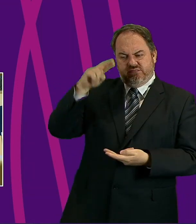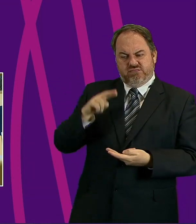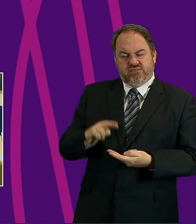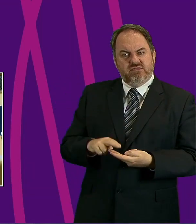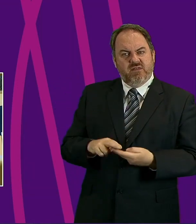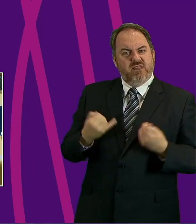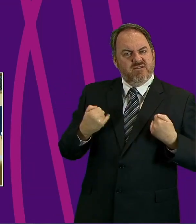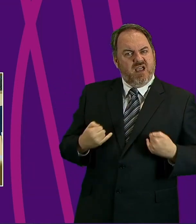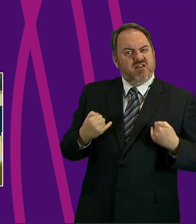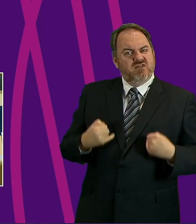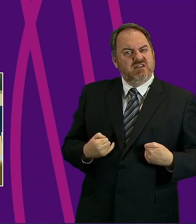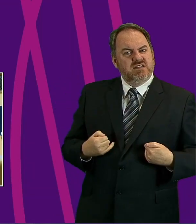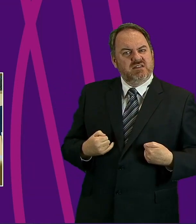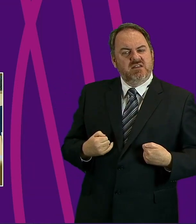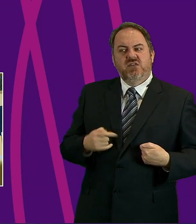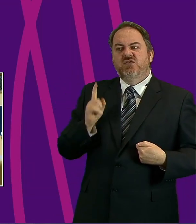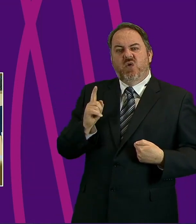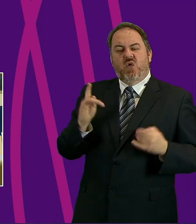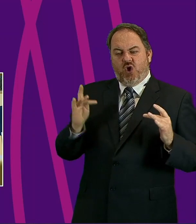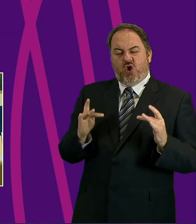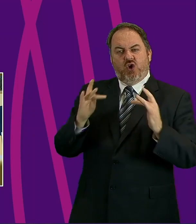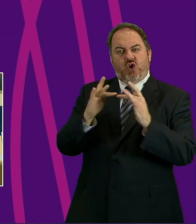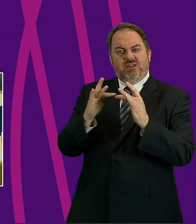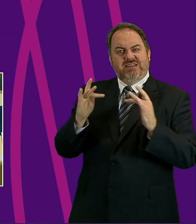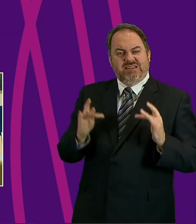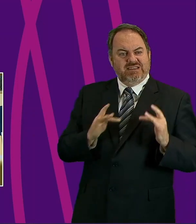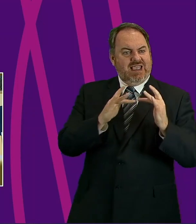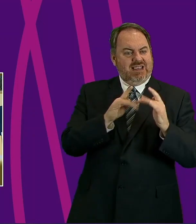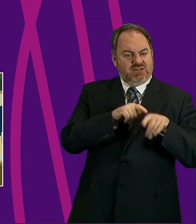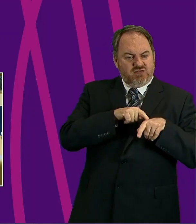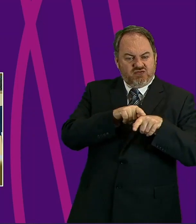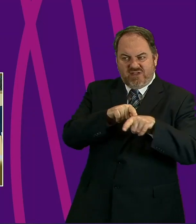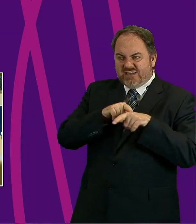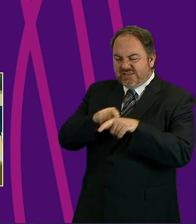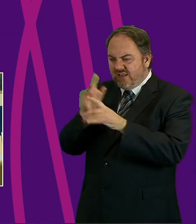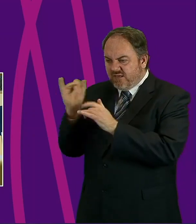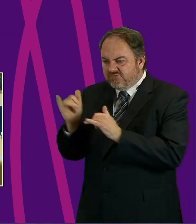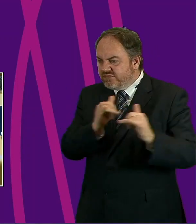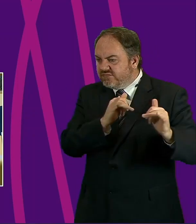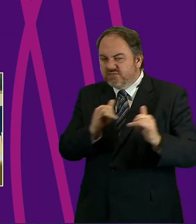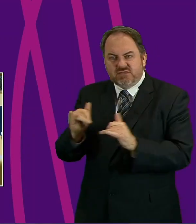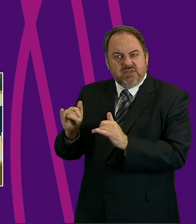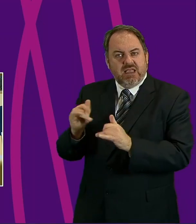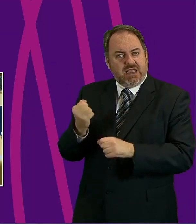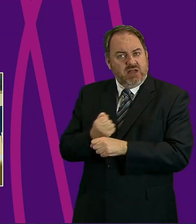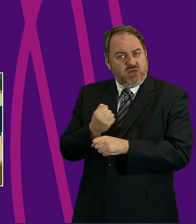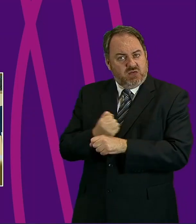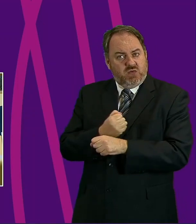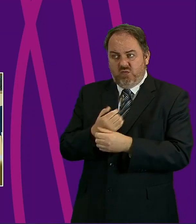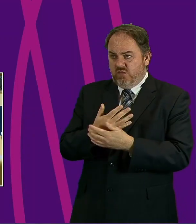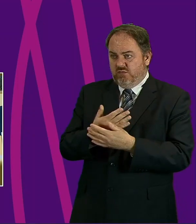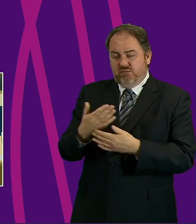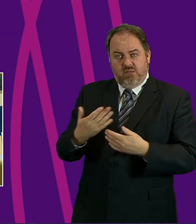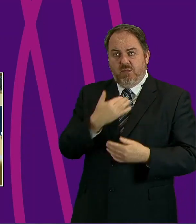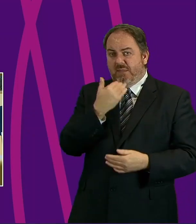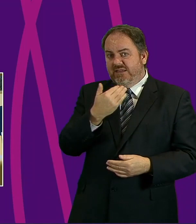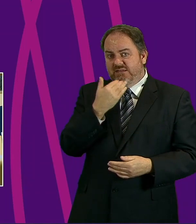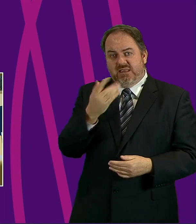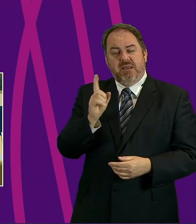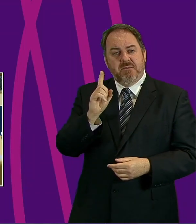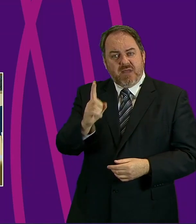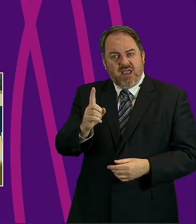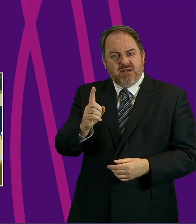matter. Contact tracers can do a lot, although it would be reassuring to know there were more of them in place. It didn't happen